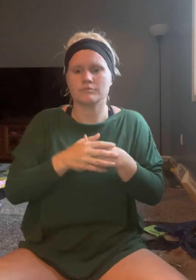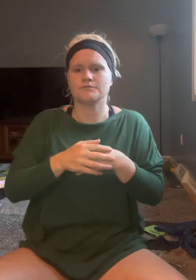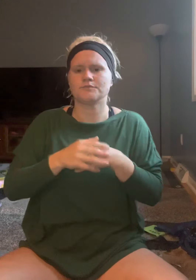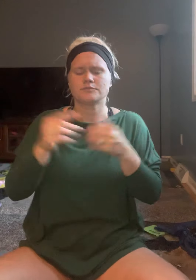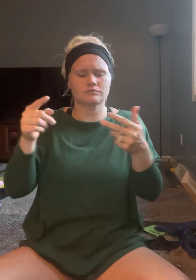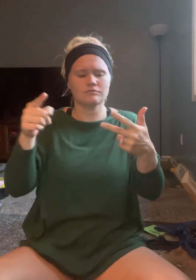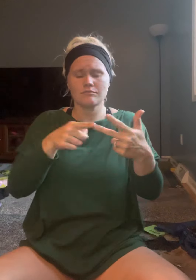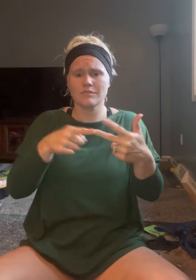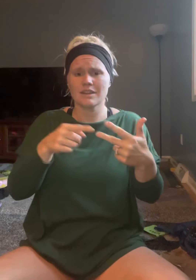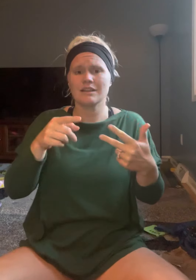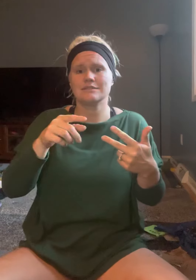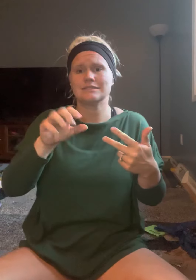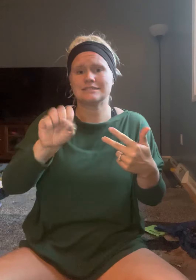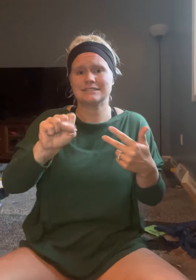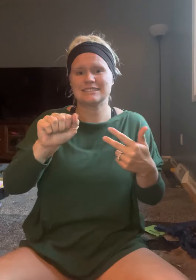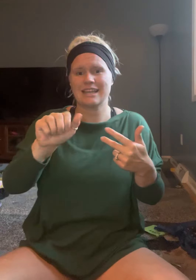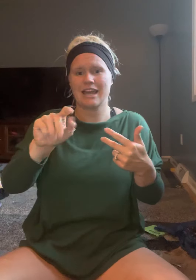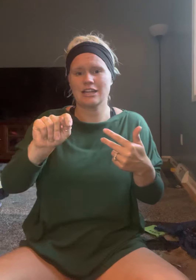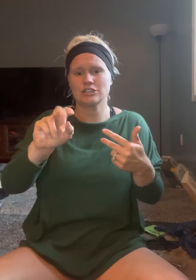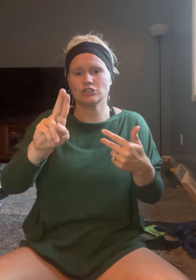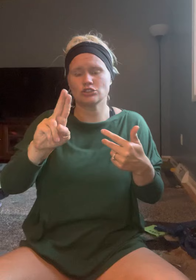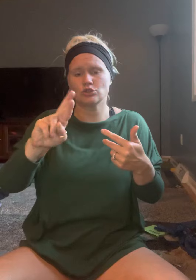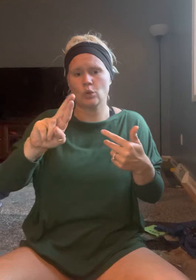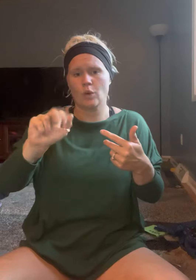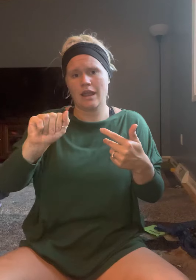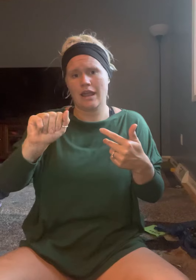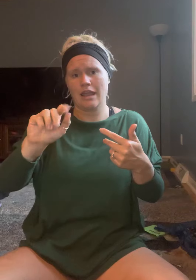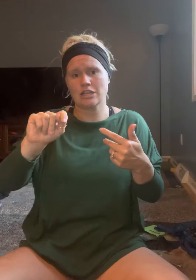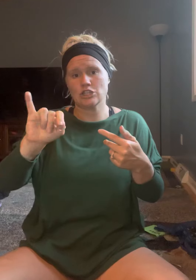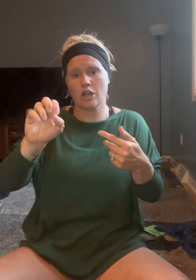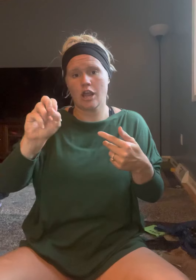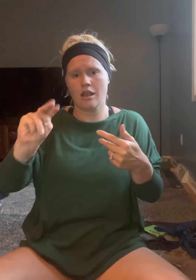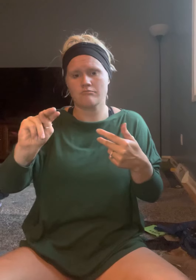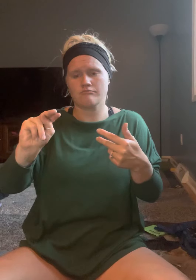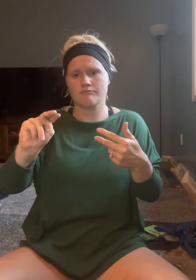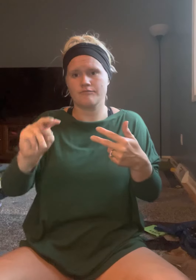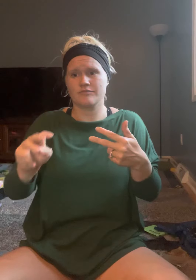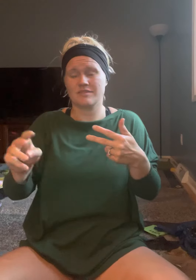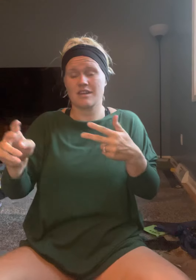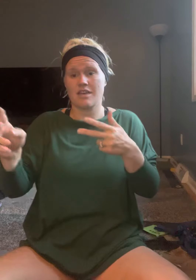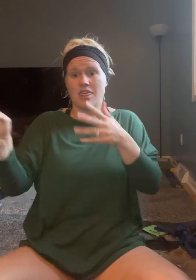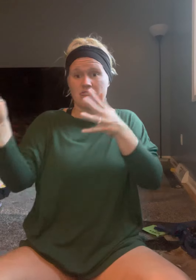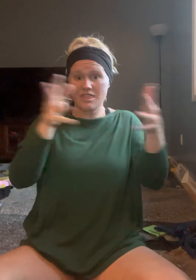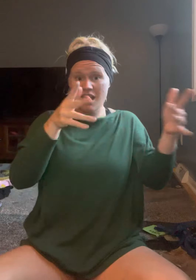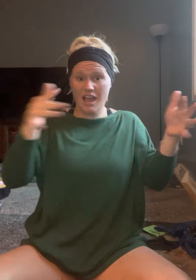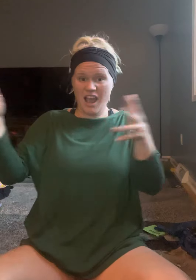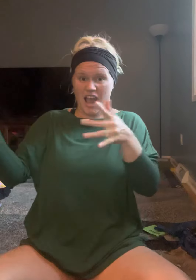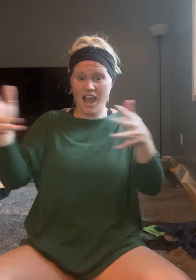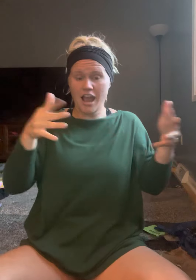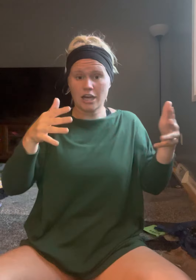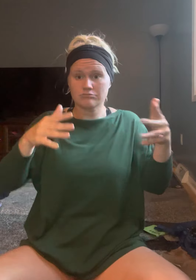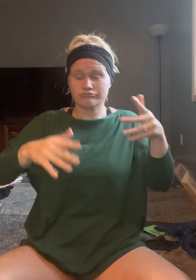Term used to describe the air when it is at the limit for the amount of water vapor that it can hold.